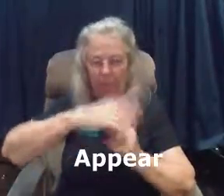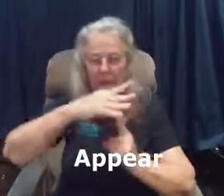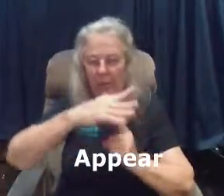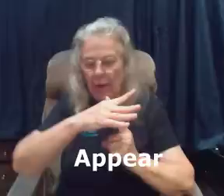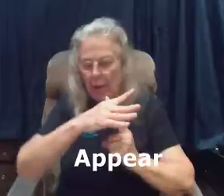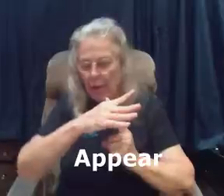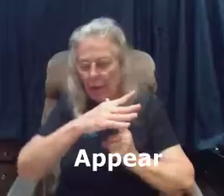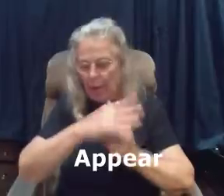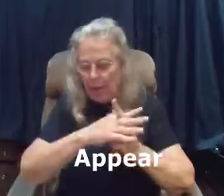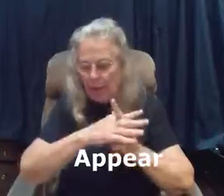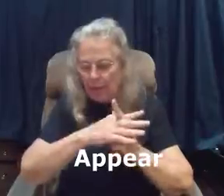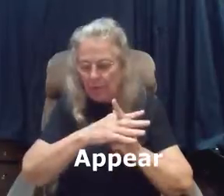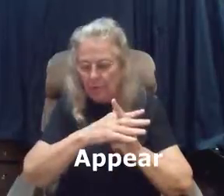down. Appears.